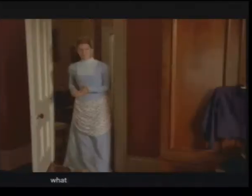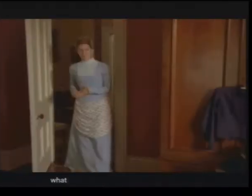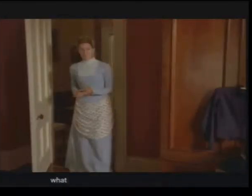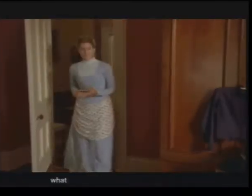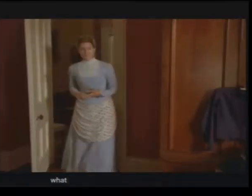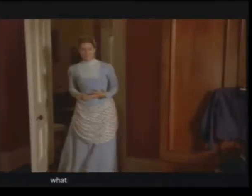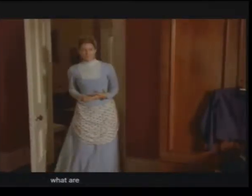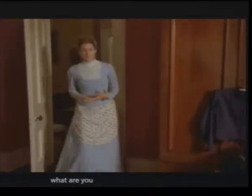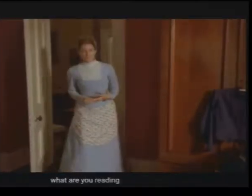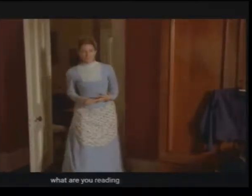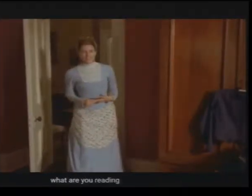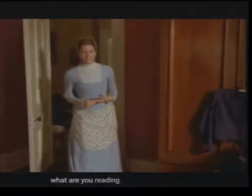What are you reading?